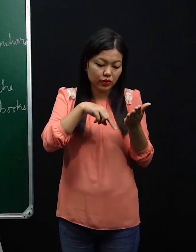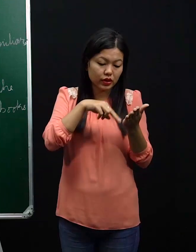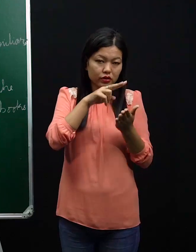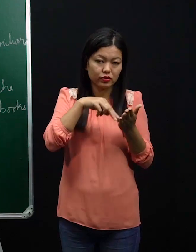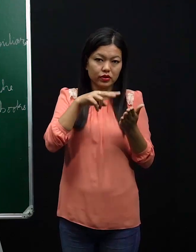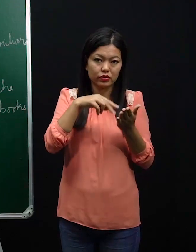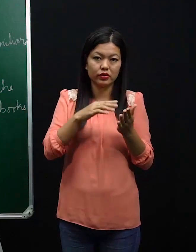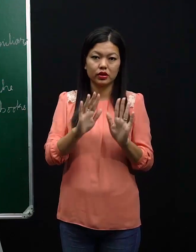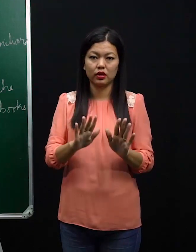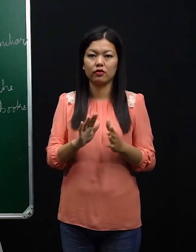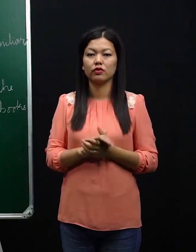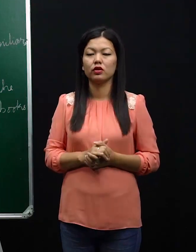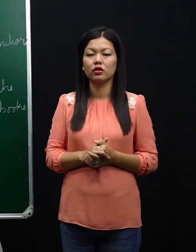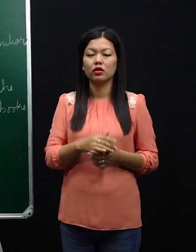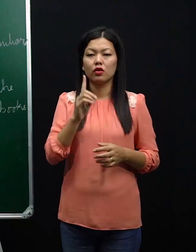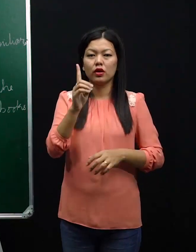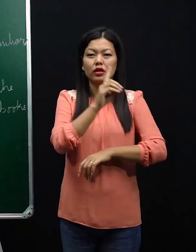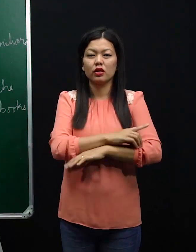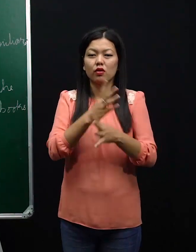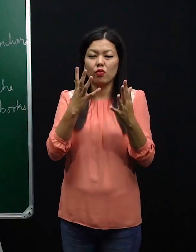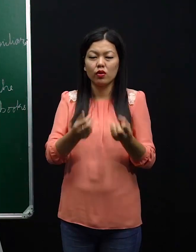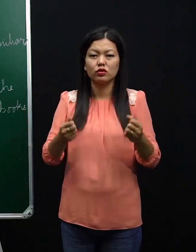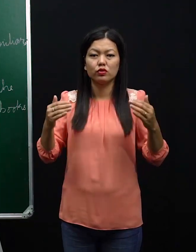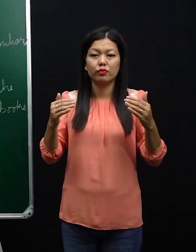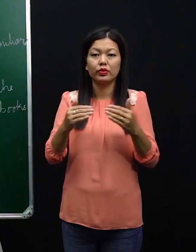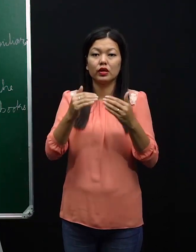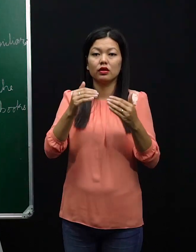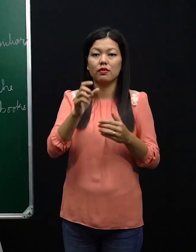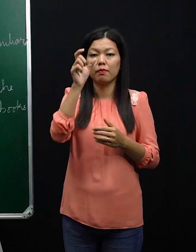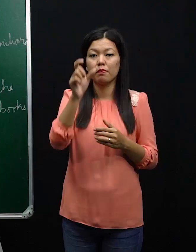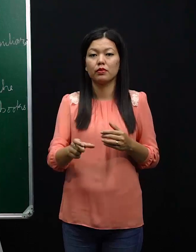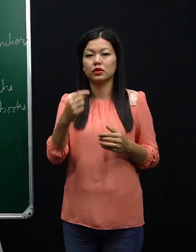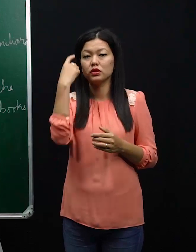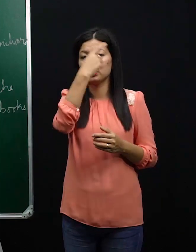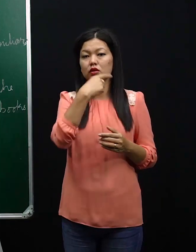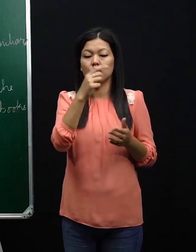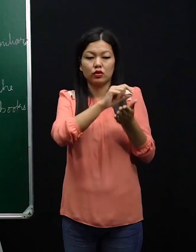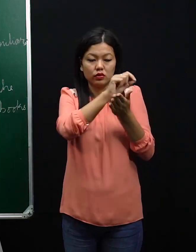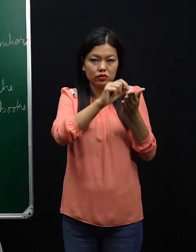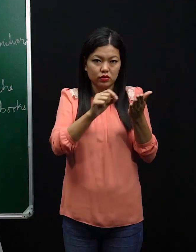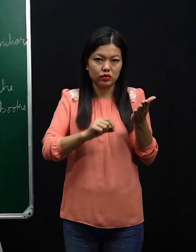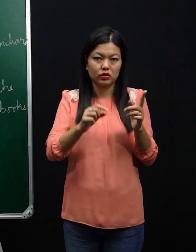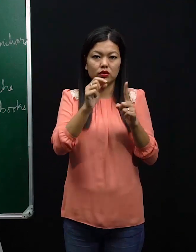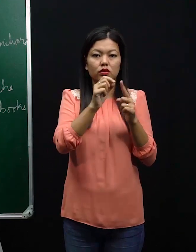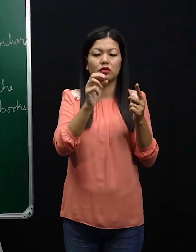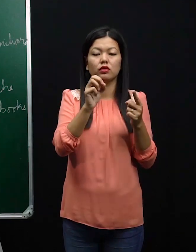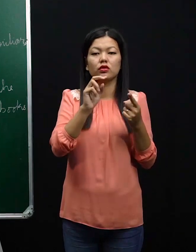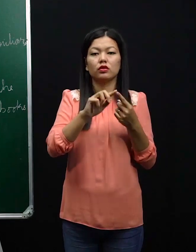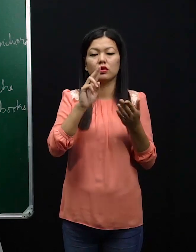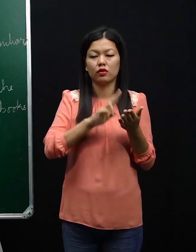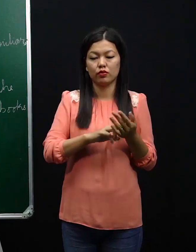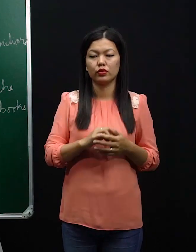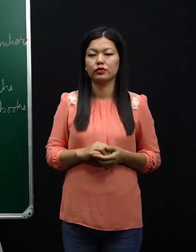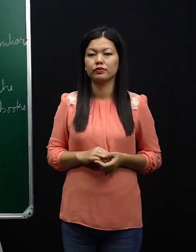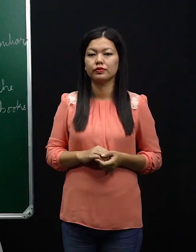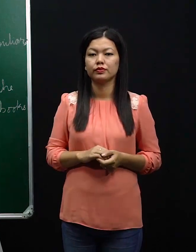poet. And he heard that the poet who wrote these poetries, the poet who wrote